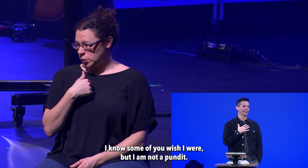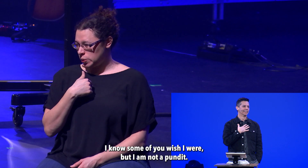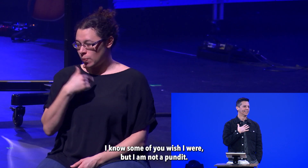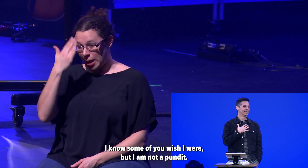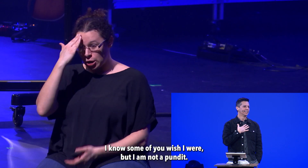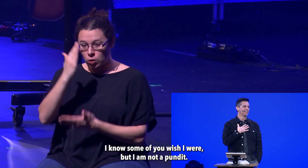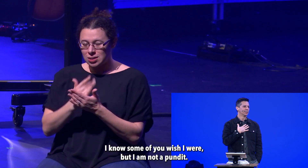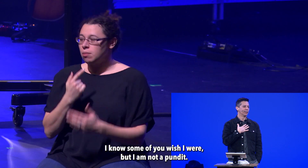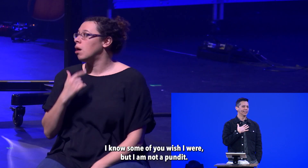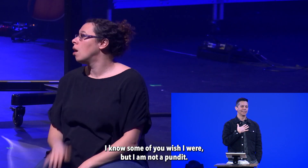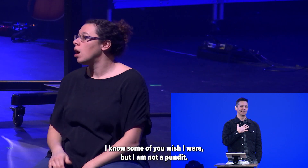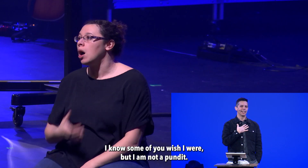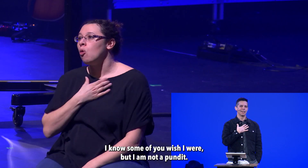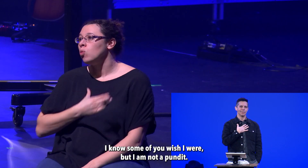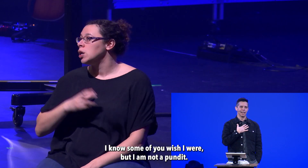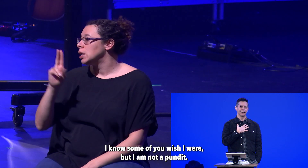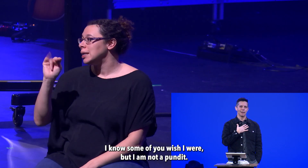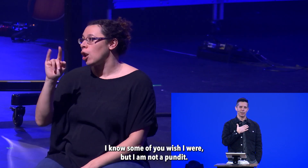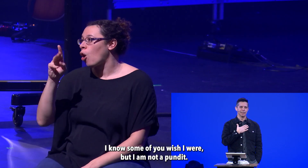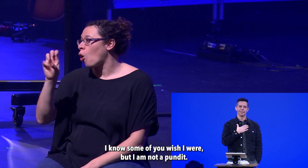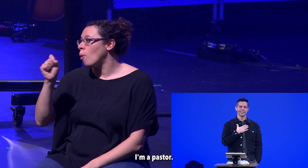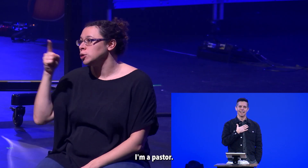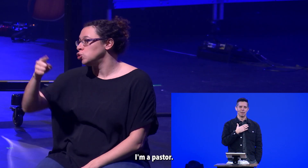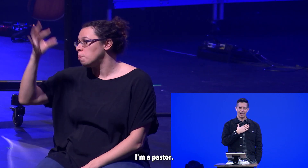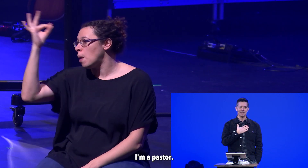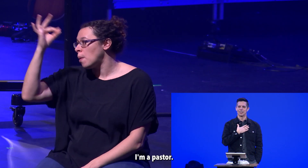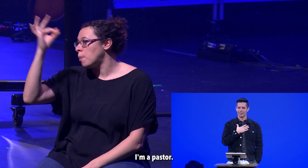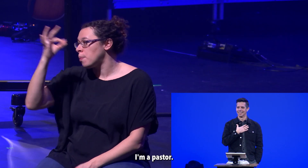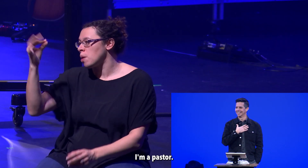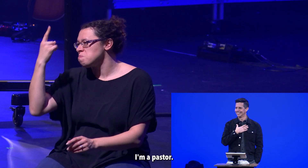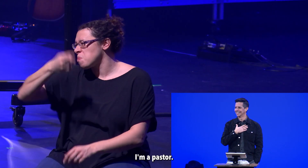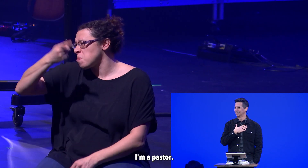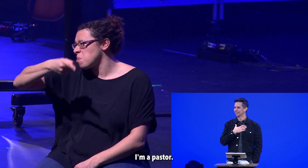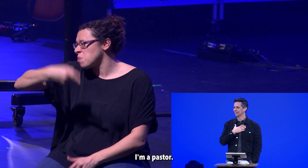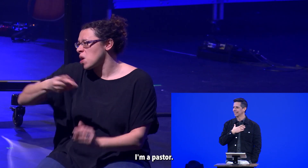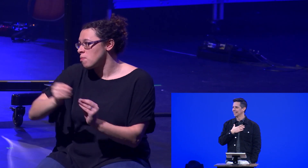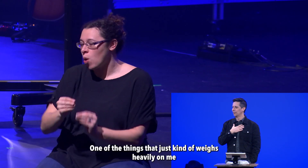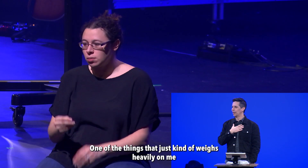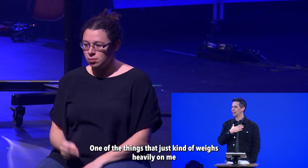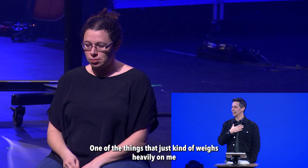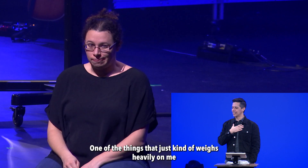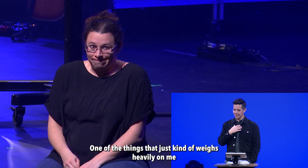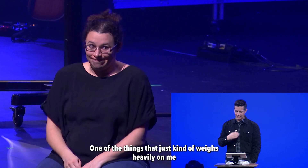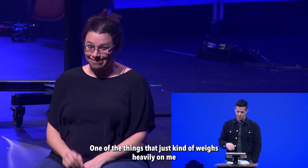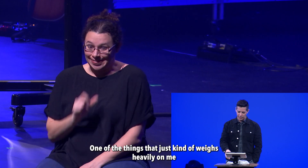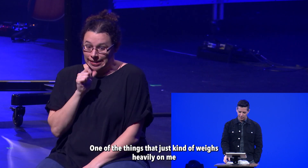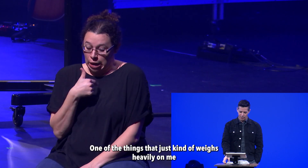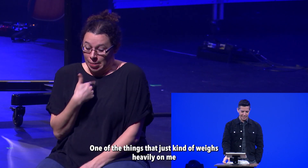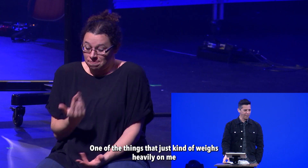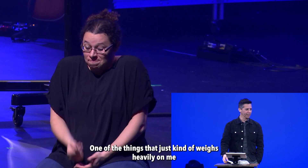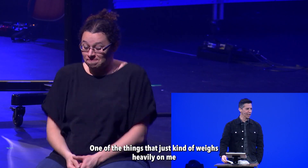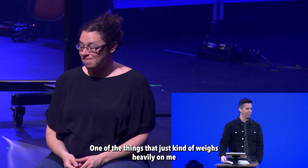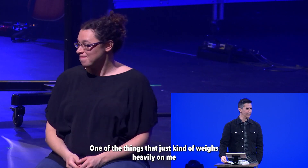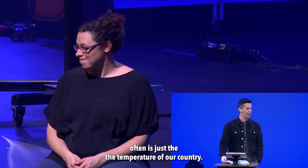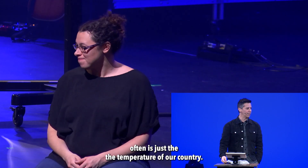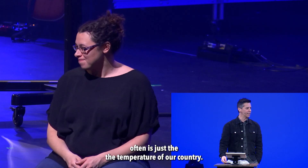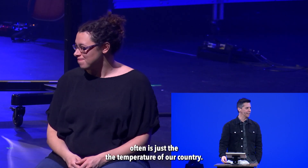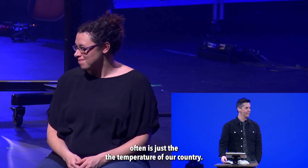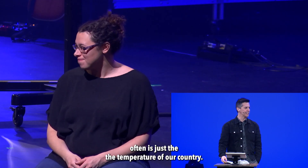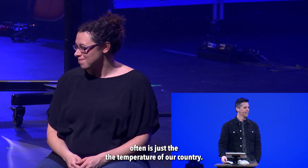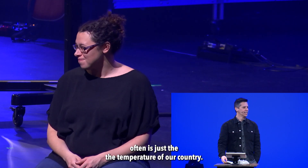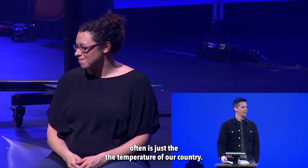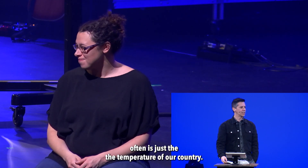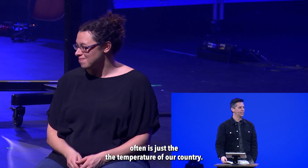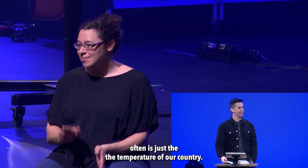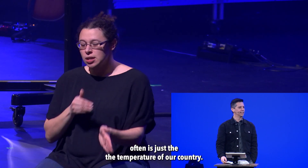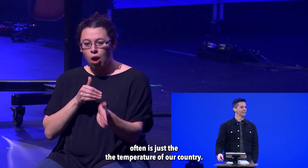wish I were, but I am not a pundit, I'm a pastor. One of the things that just kind of weighs heavily on me often